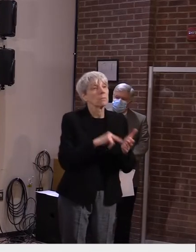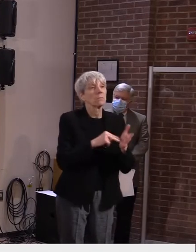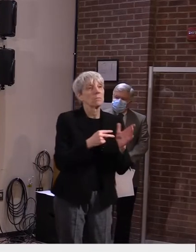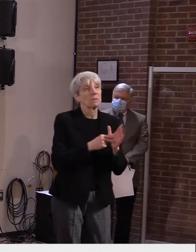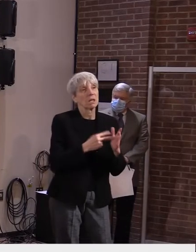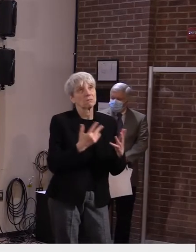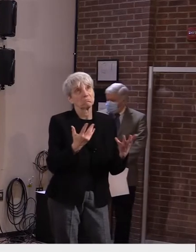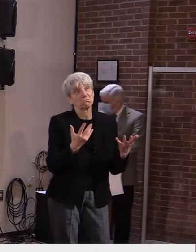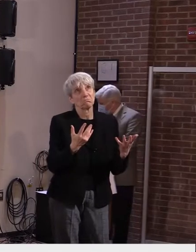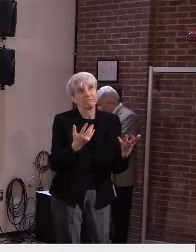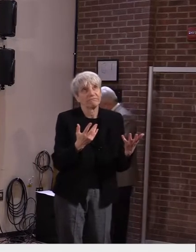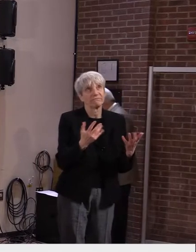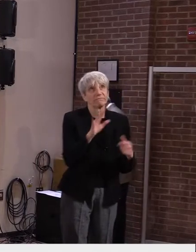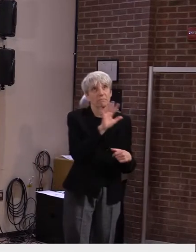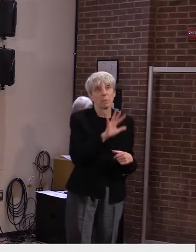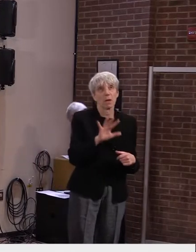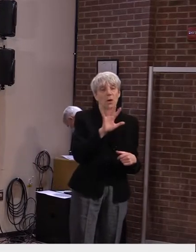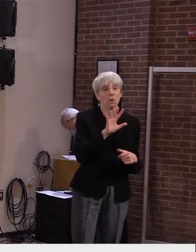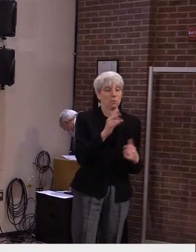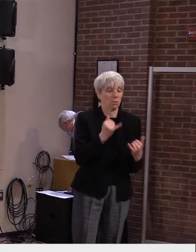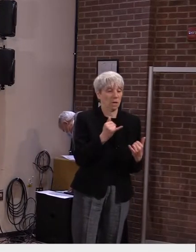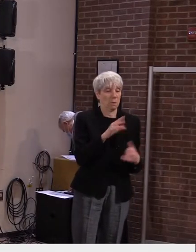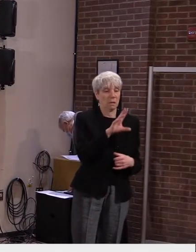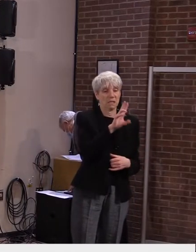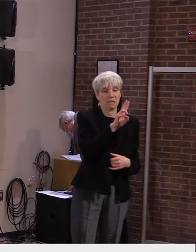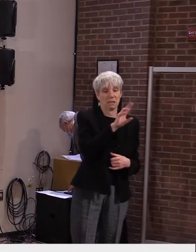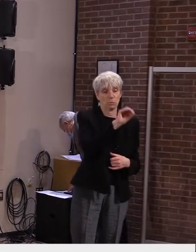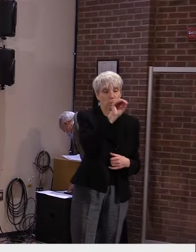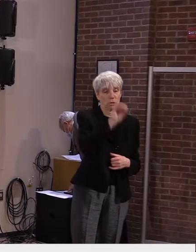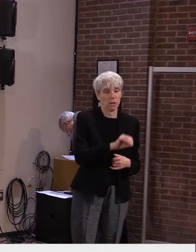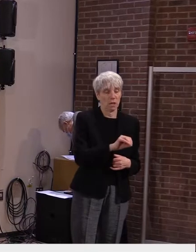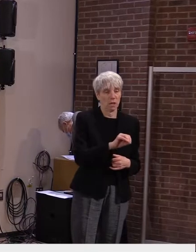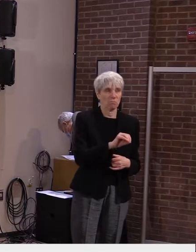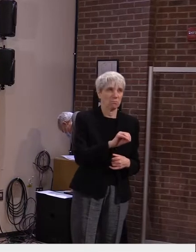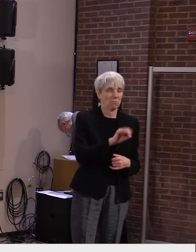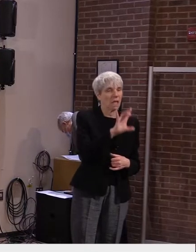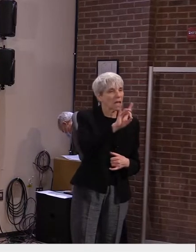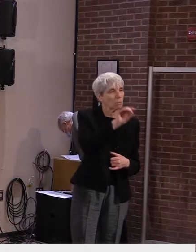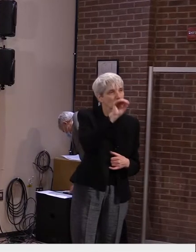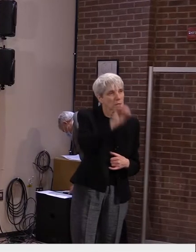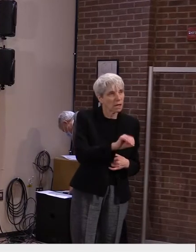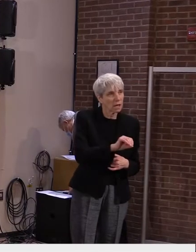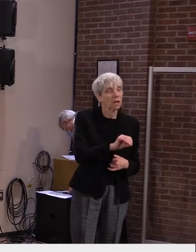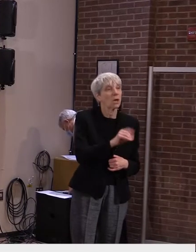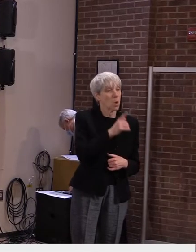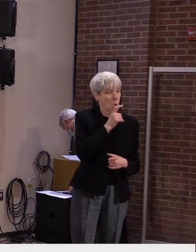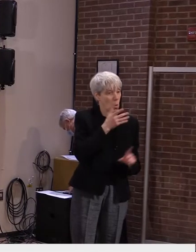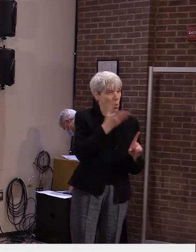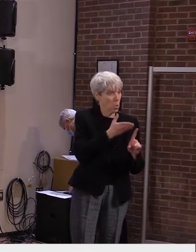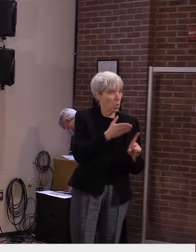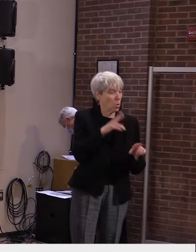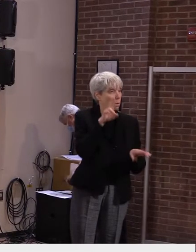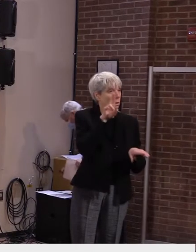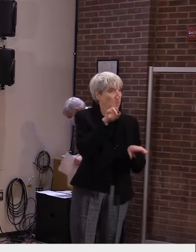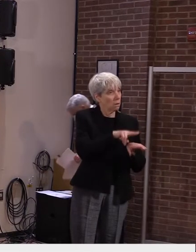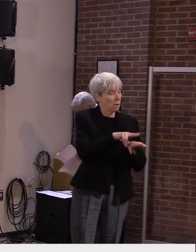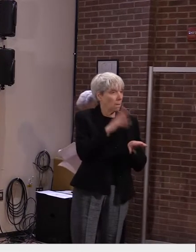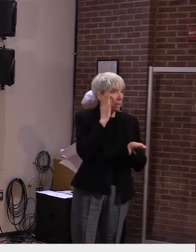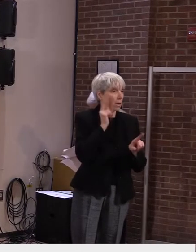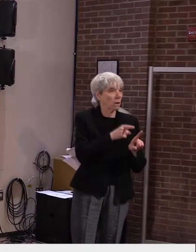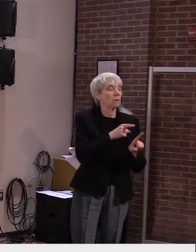maybe 6% today, maybe 8% of those are COVID beds. We still have to